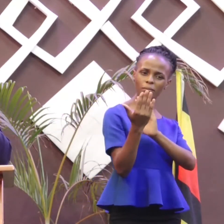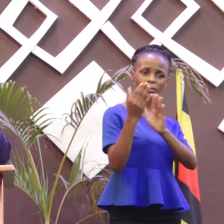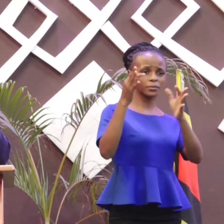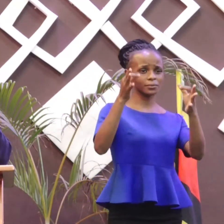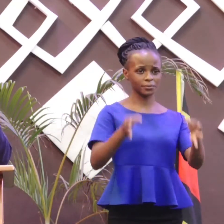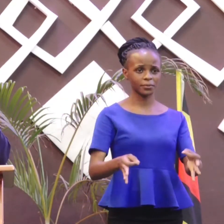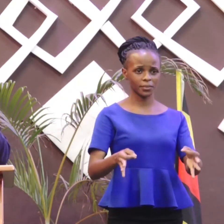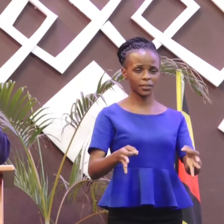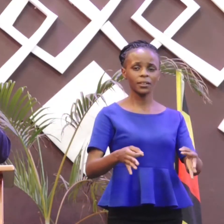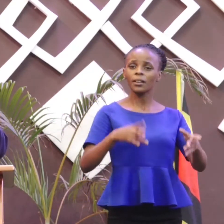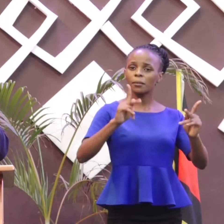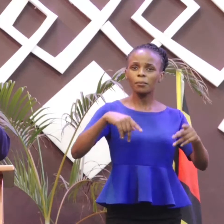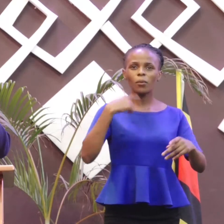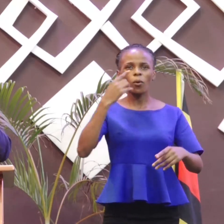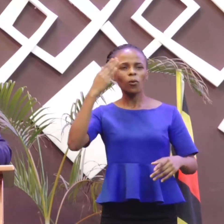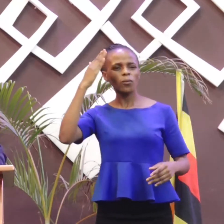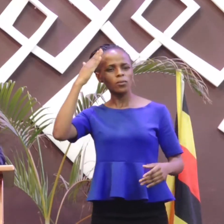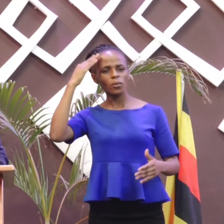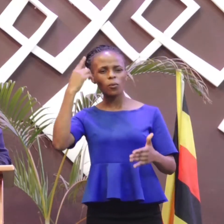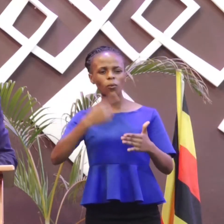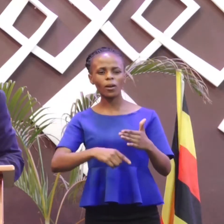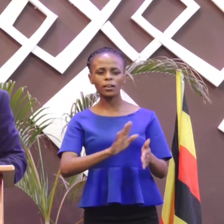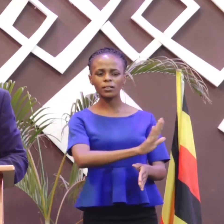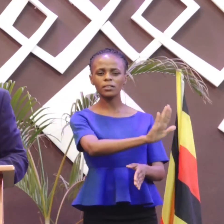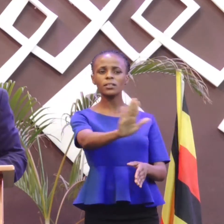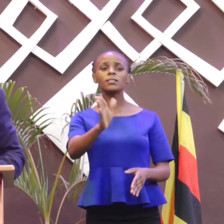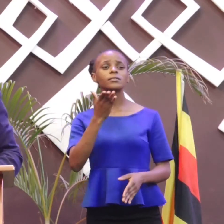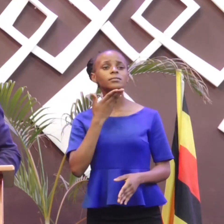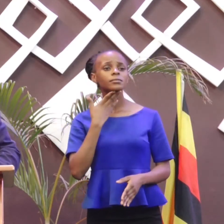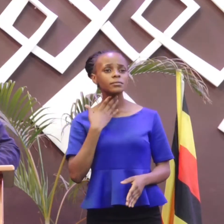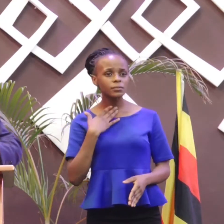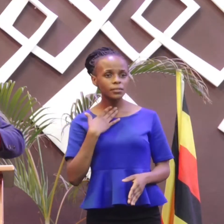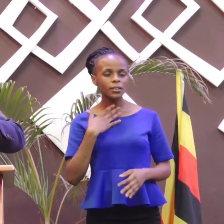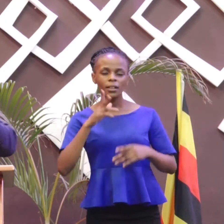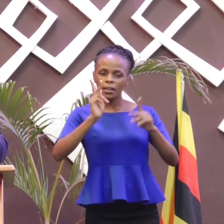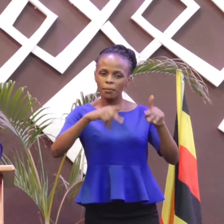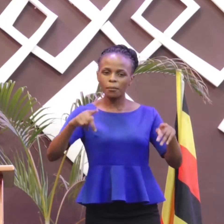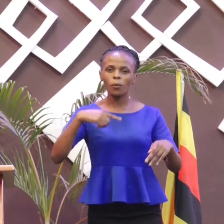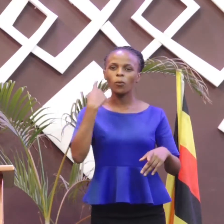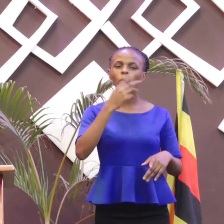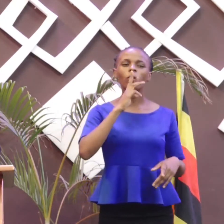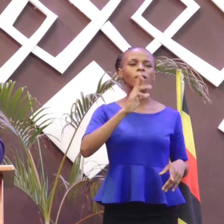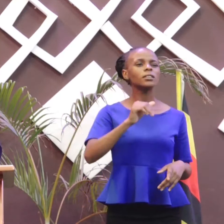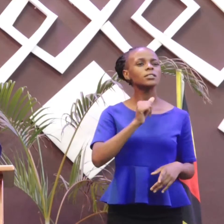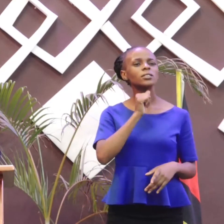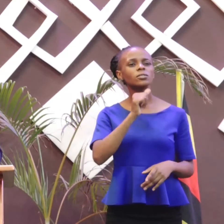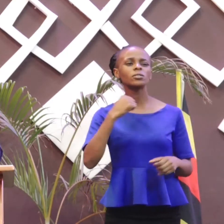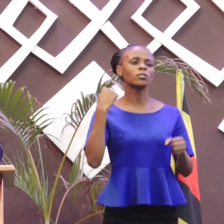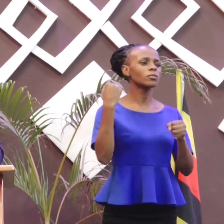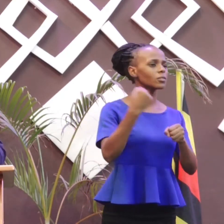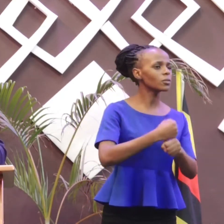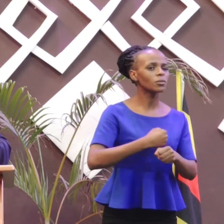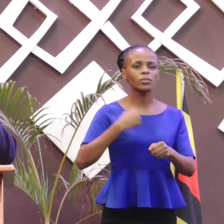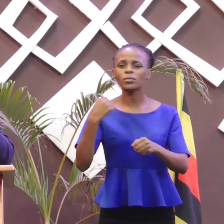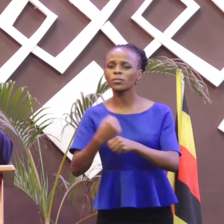abasobola okulumba. People that know what they want. Abantu abamanyi kye baagala. People that are not doing whatever they